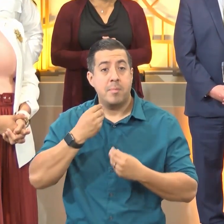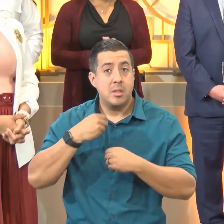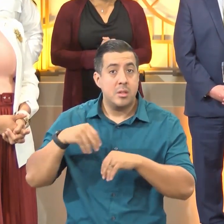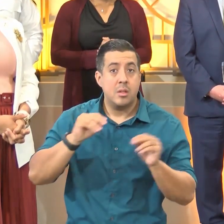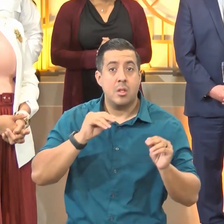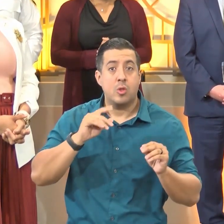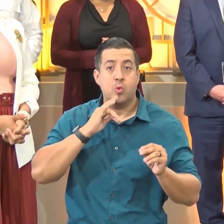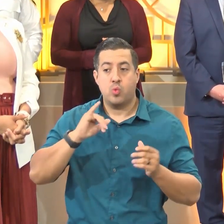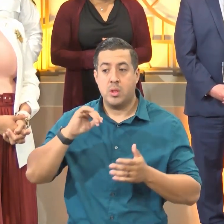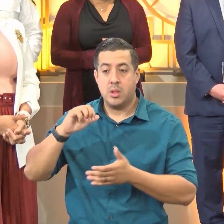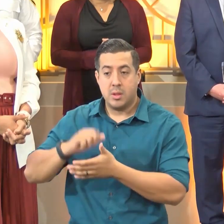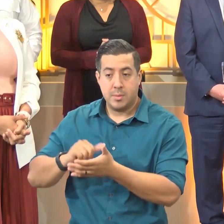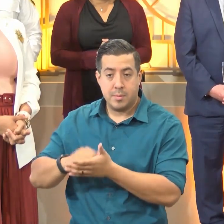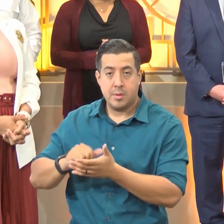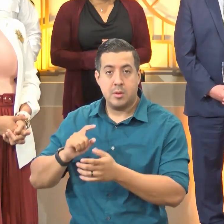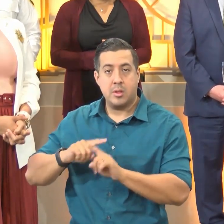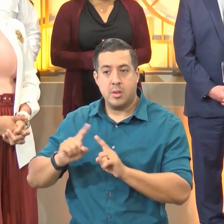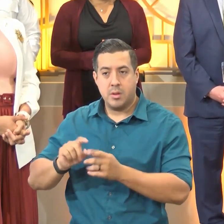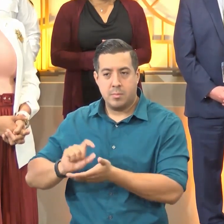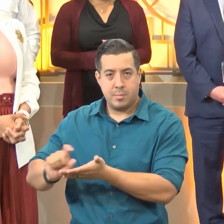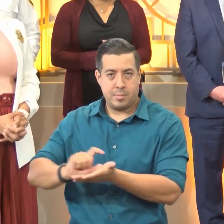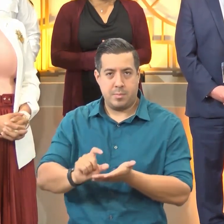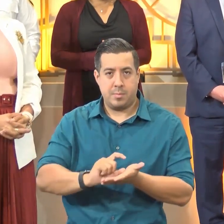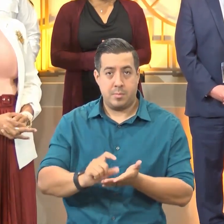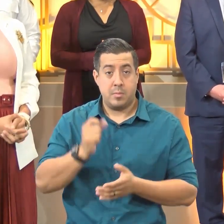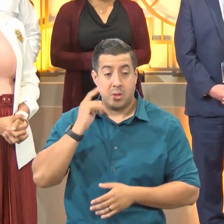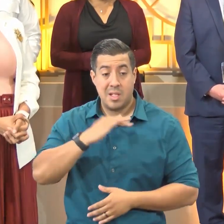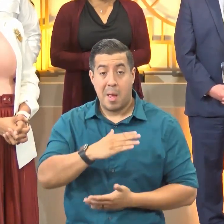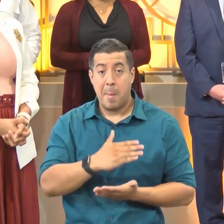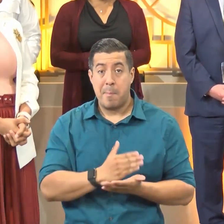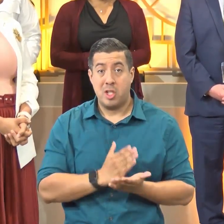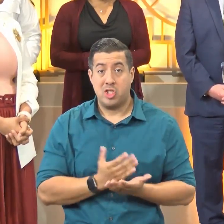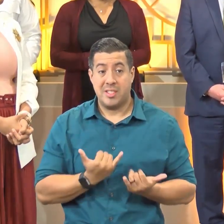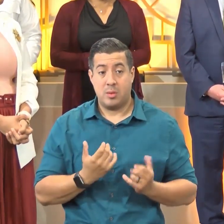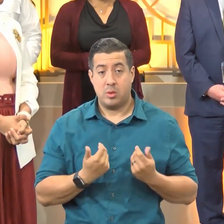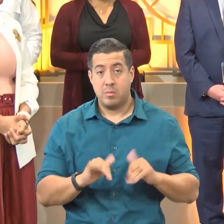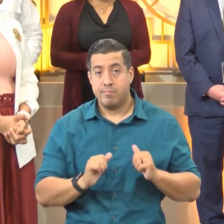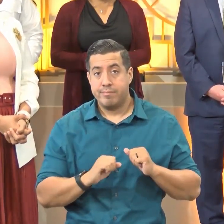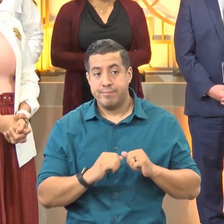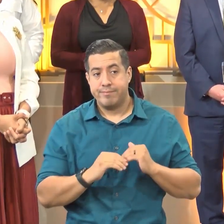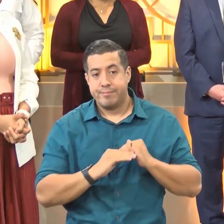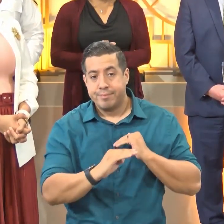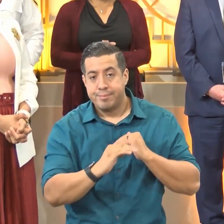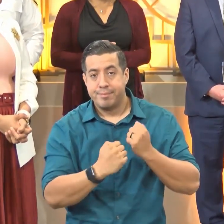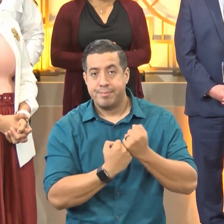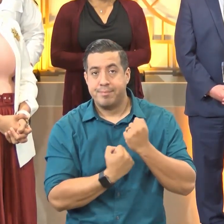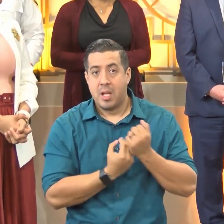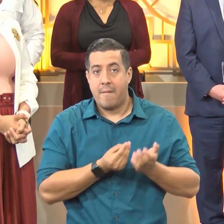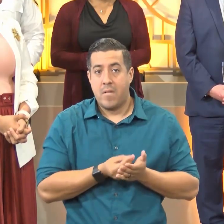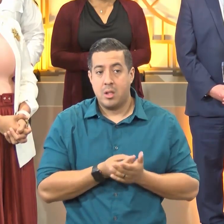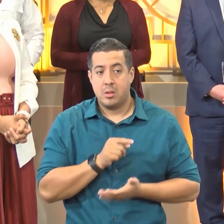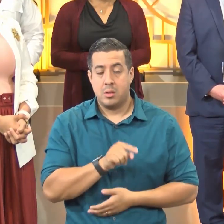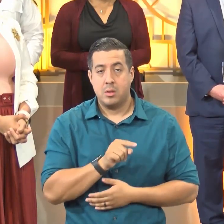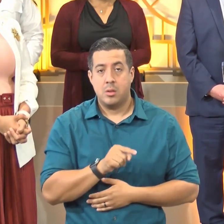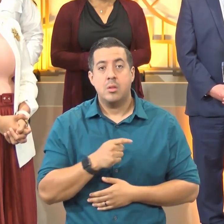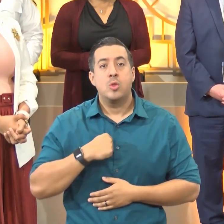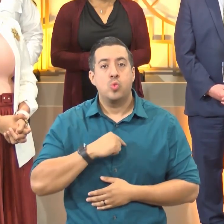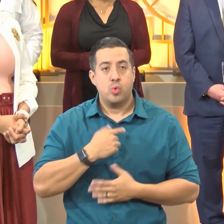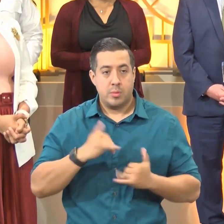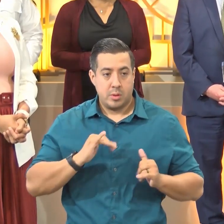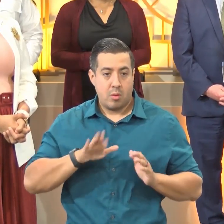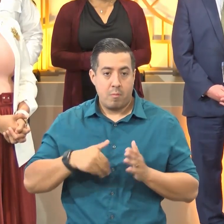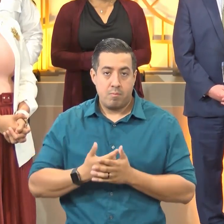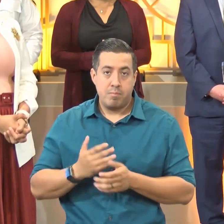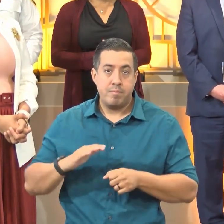or deferrals. With regards to the Budget Stabilization Fund, we will fully